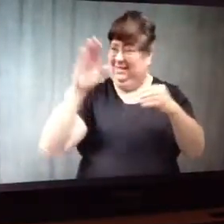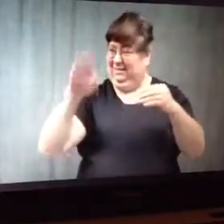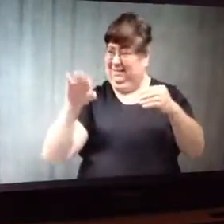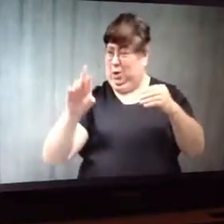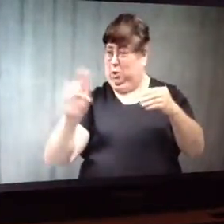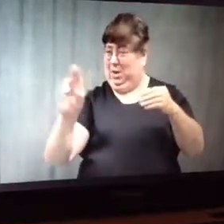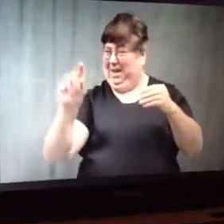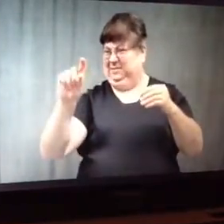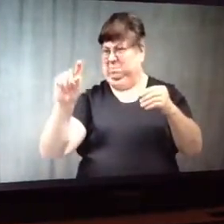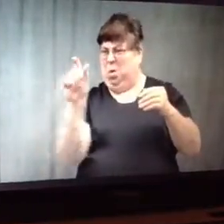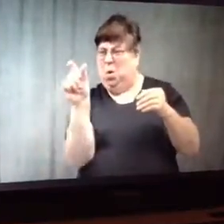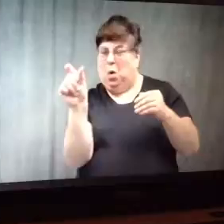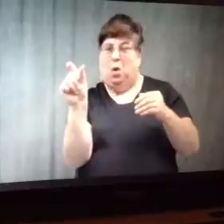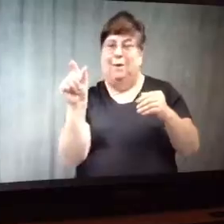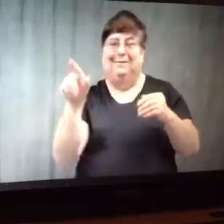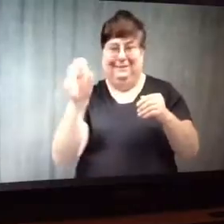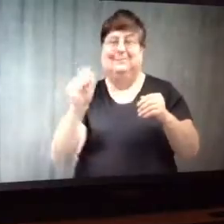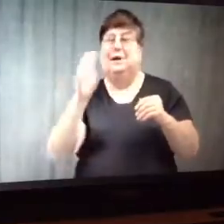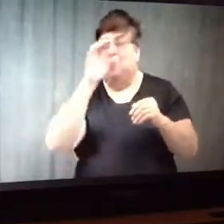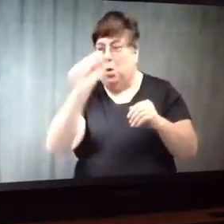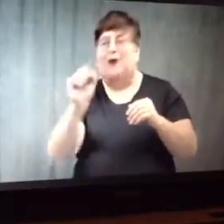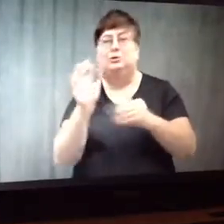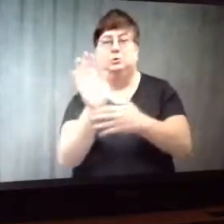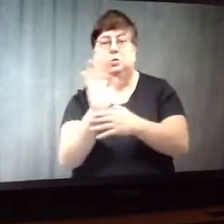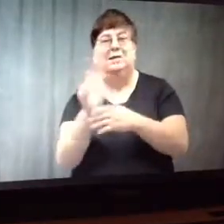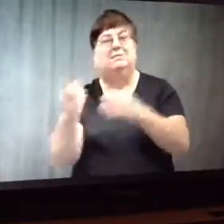The doctor can see on the screen